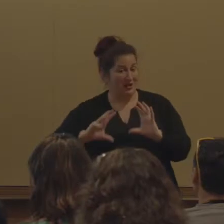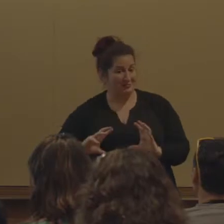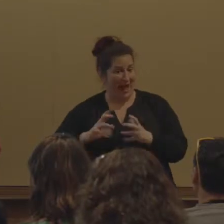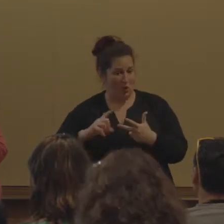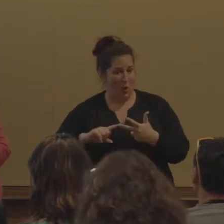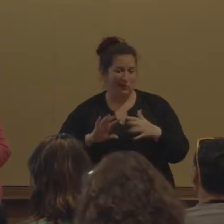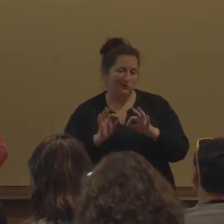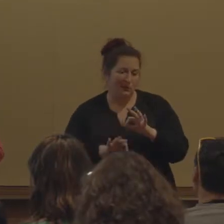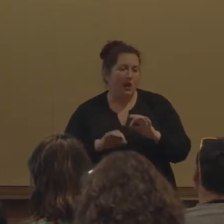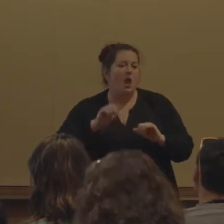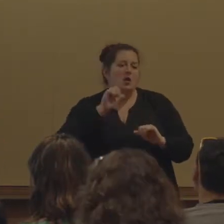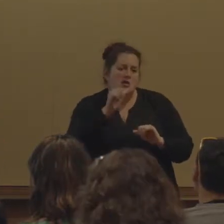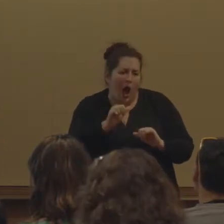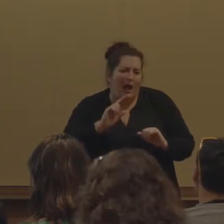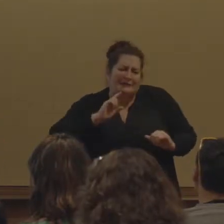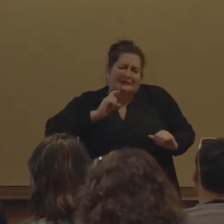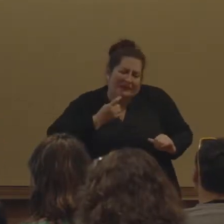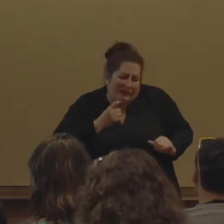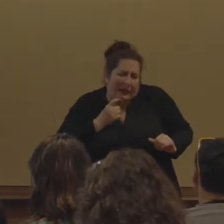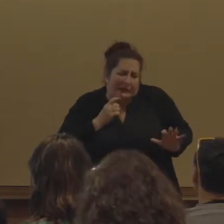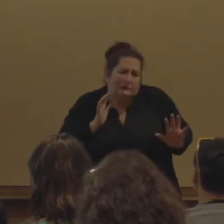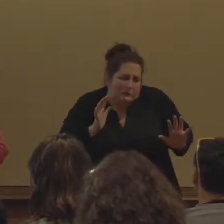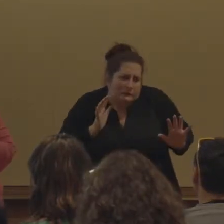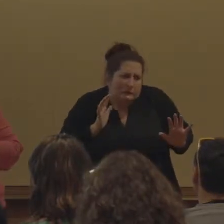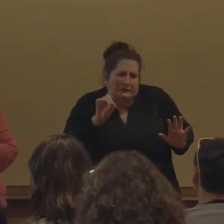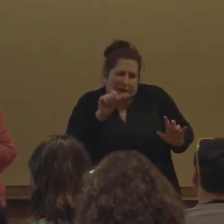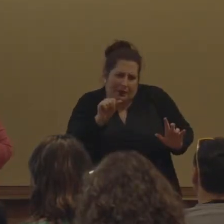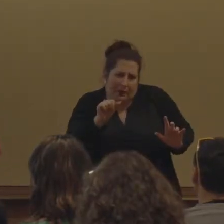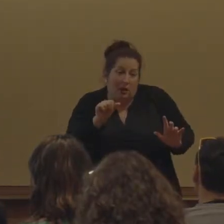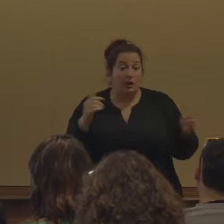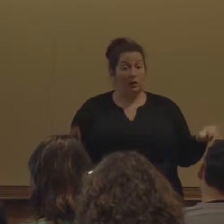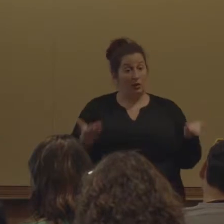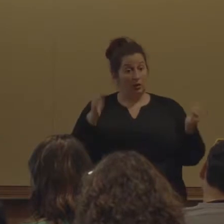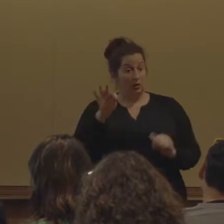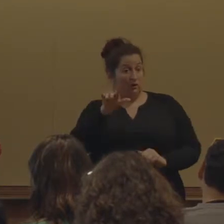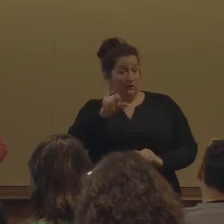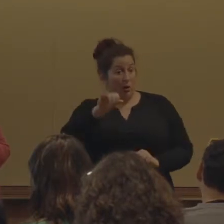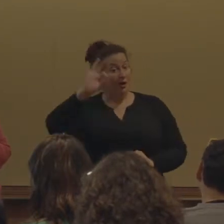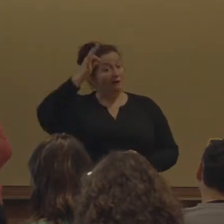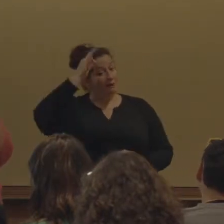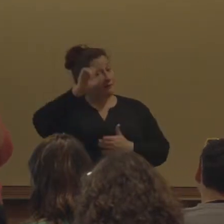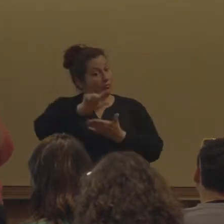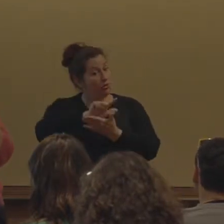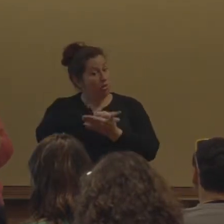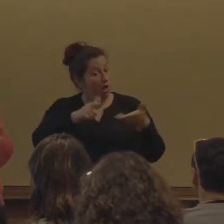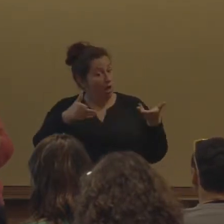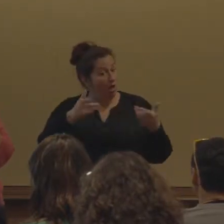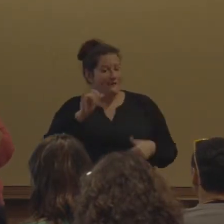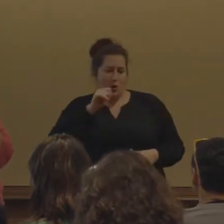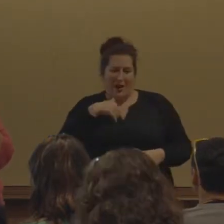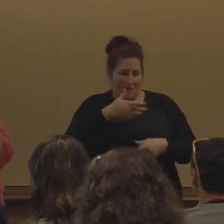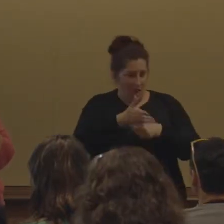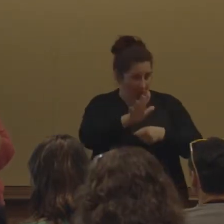is basically the non-significant or the all other disabilities. And here in Florida, under federal law, if you don't have